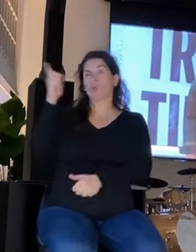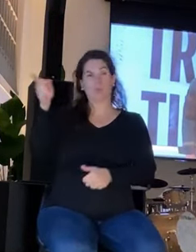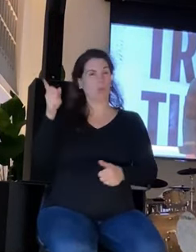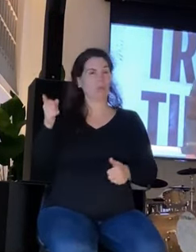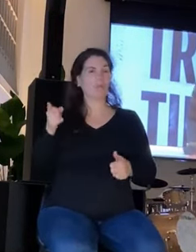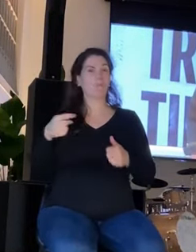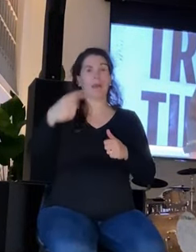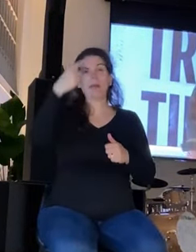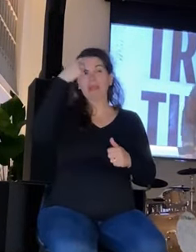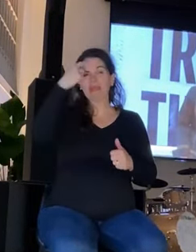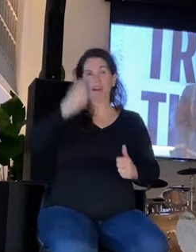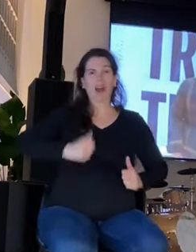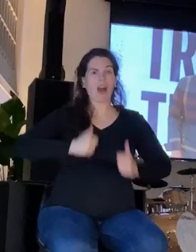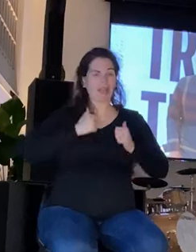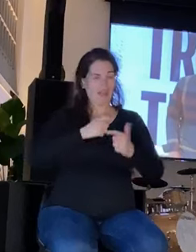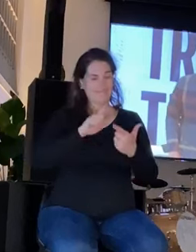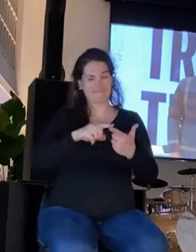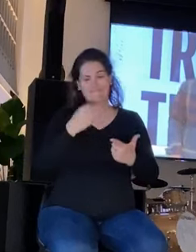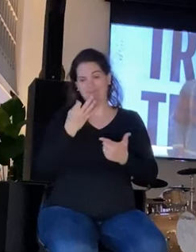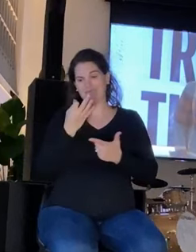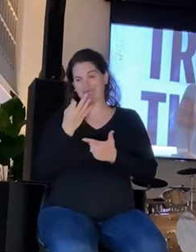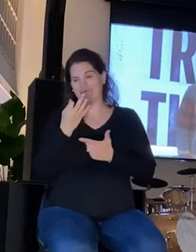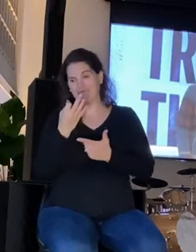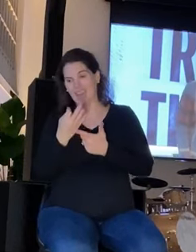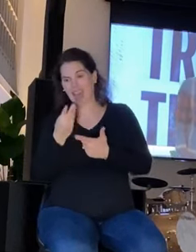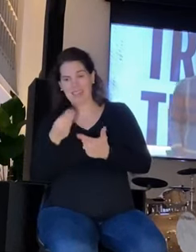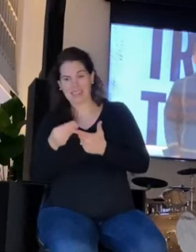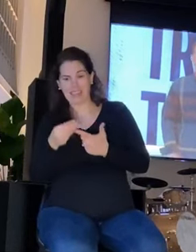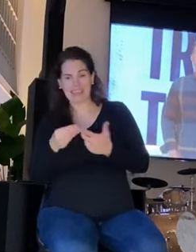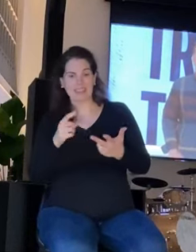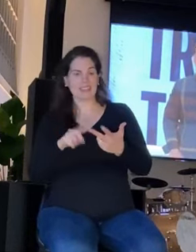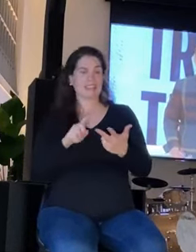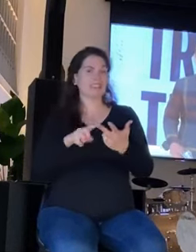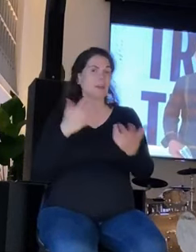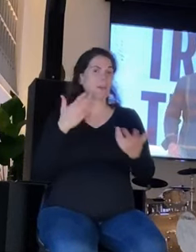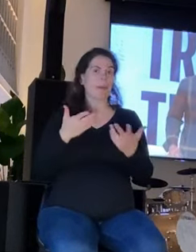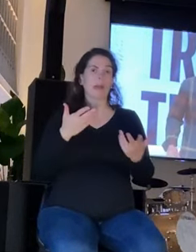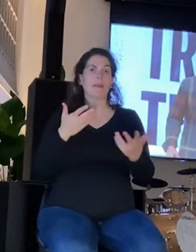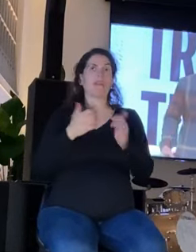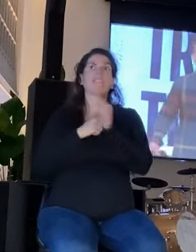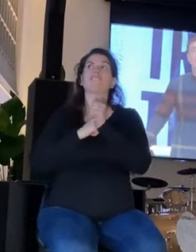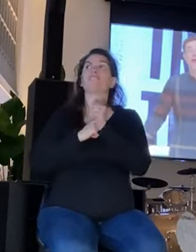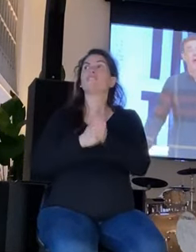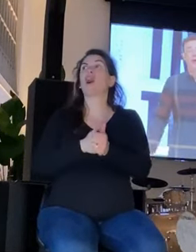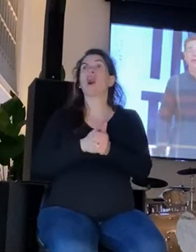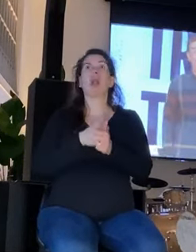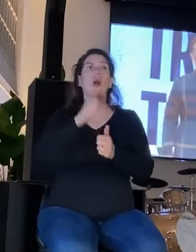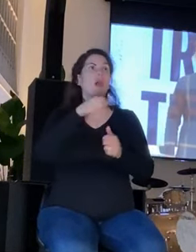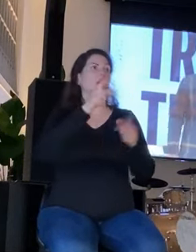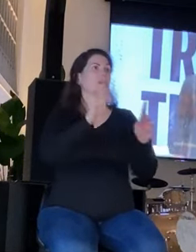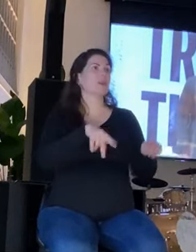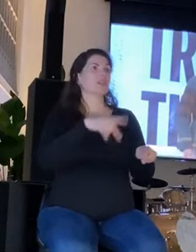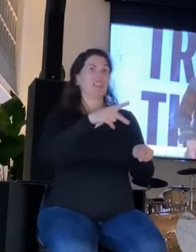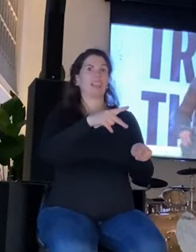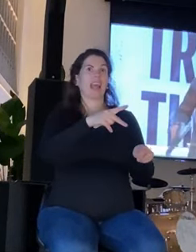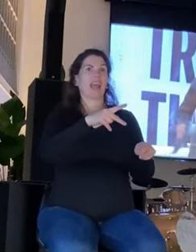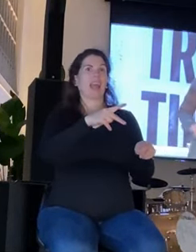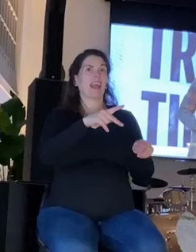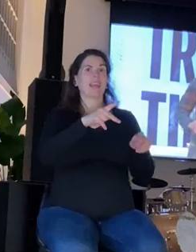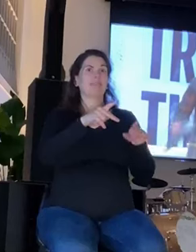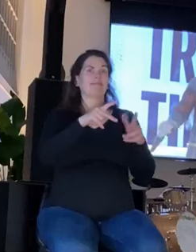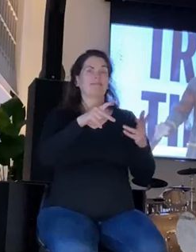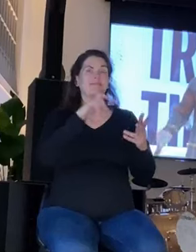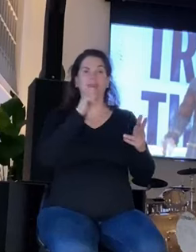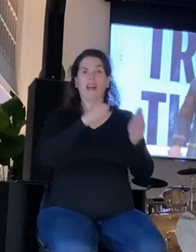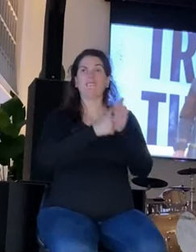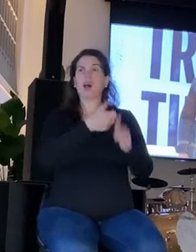in your finances, or maybe you've just been following somebody that's pulling you away from God, and you just go, God, I gotta turn around. I gotta stop,